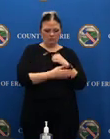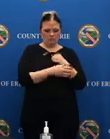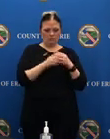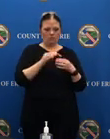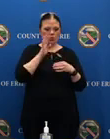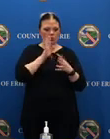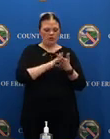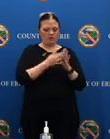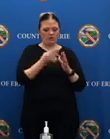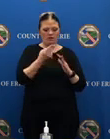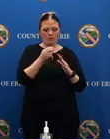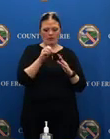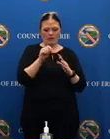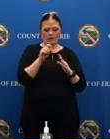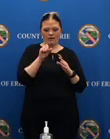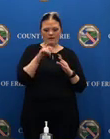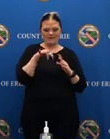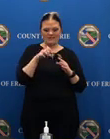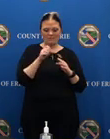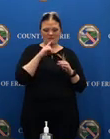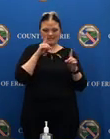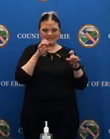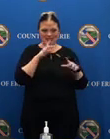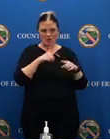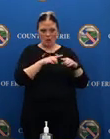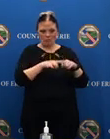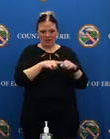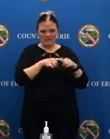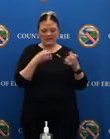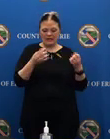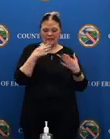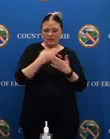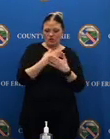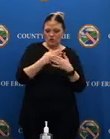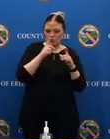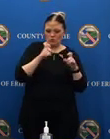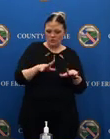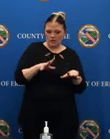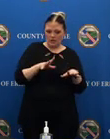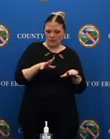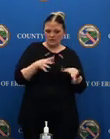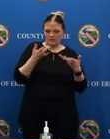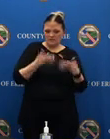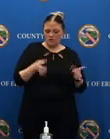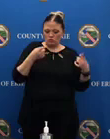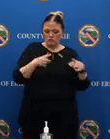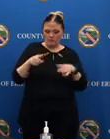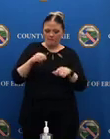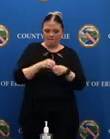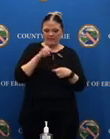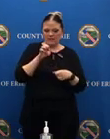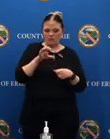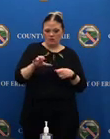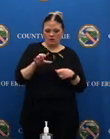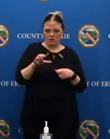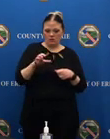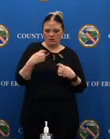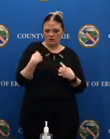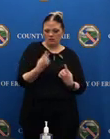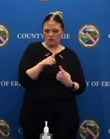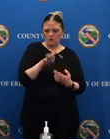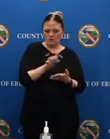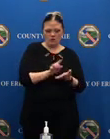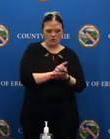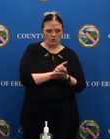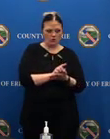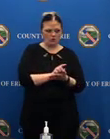reported by you today tests that have been pending? And how many new tests have actually been administered in Erie County in the last 24 hours?